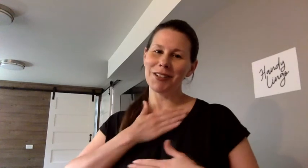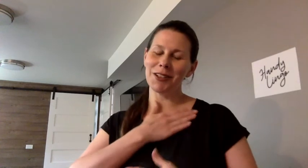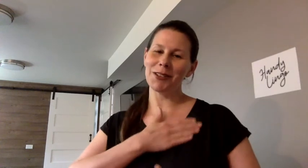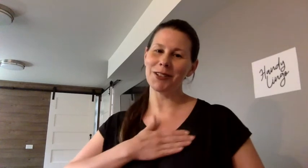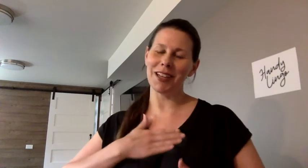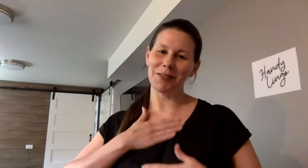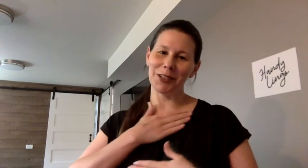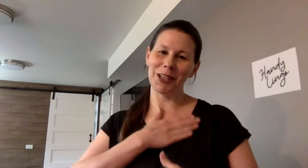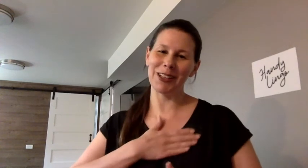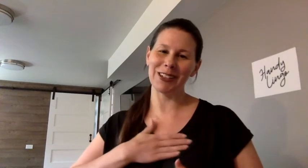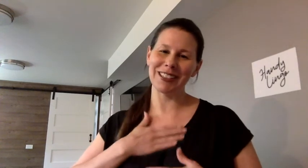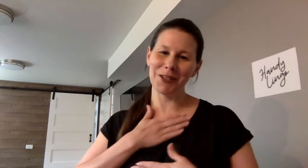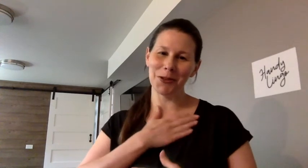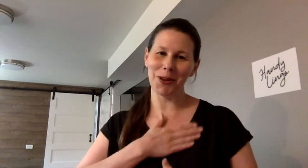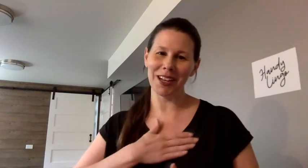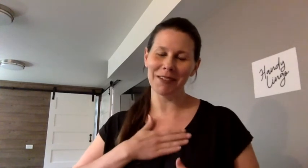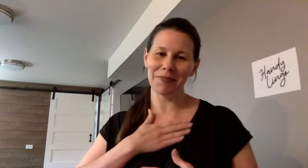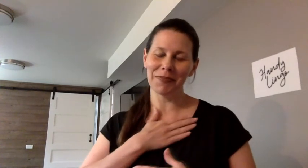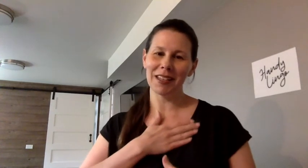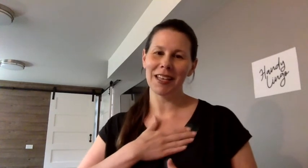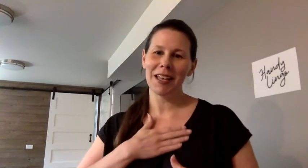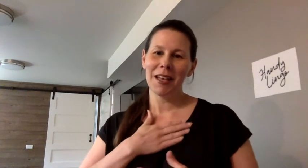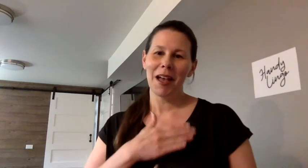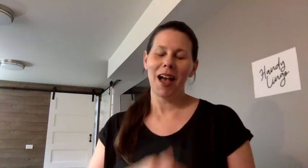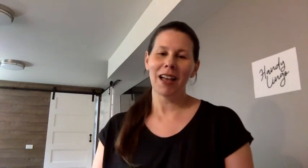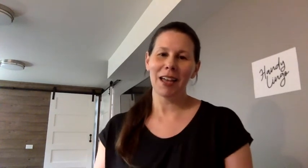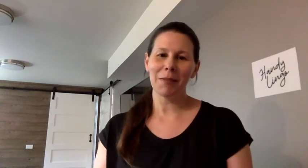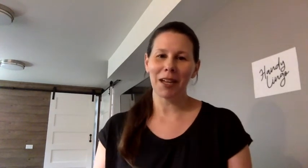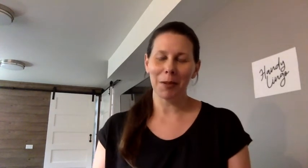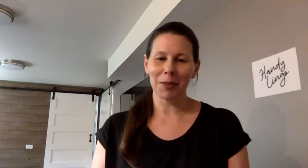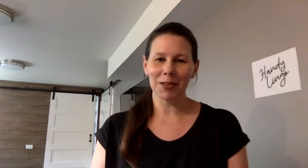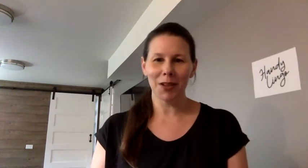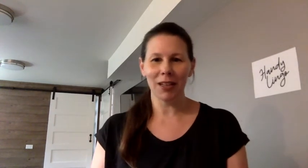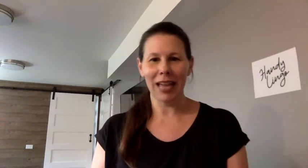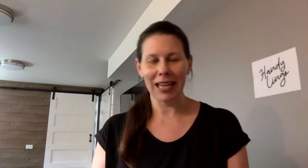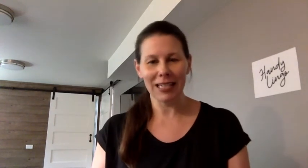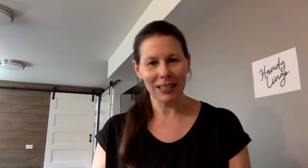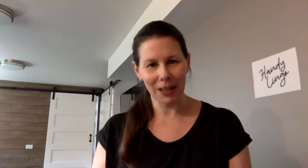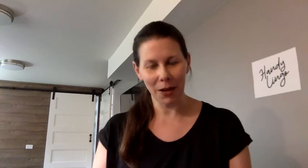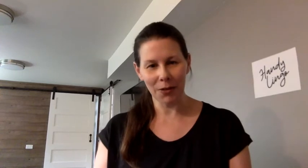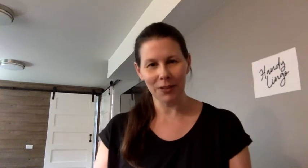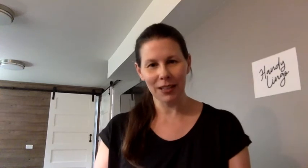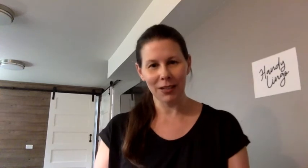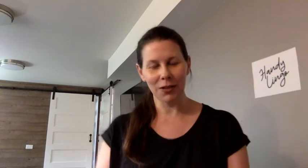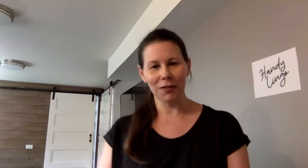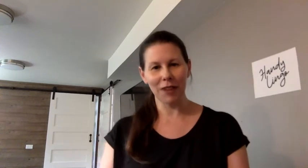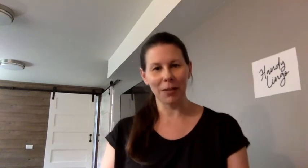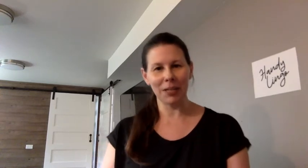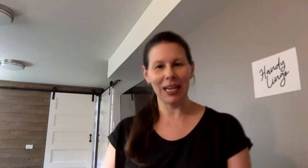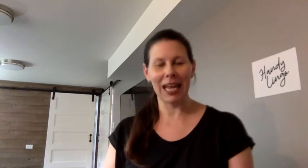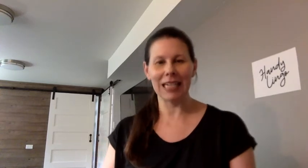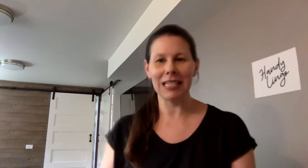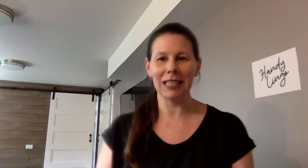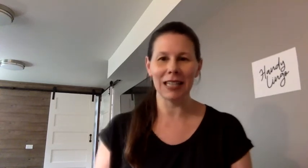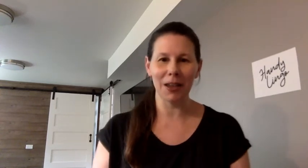another sign for you to learn, enjoy. Again, my company is called Handy Lingo, and you can find me at